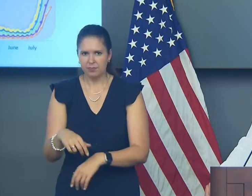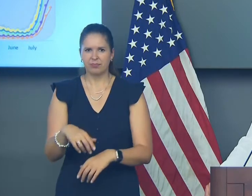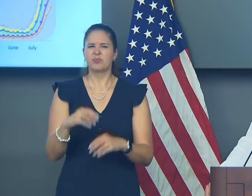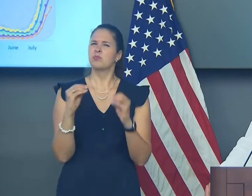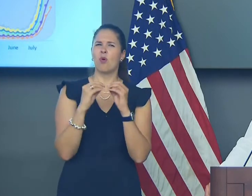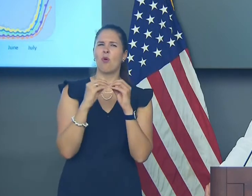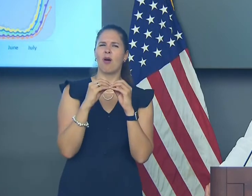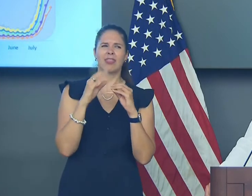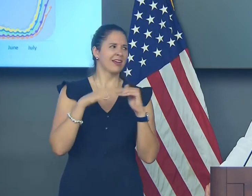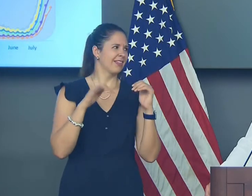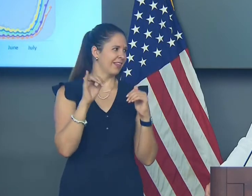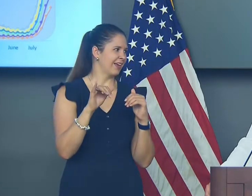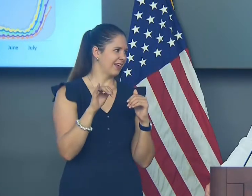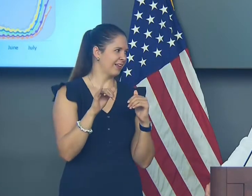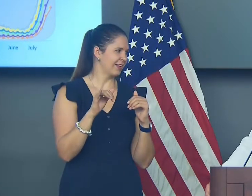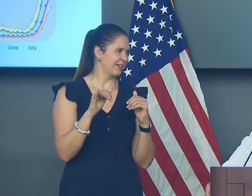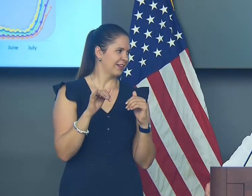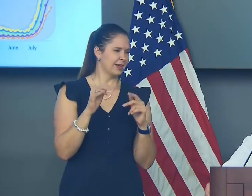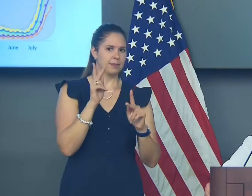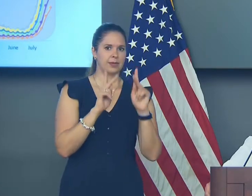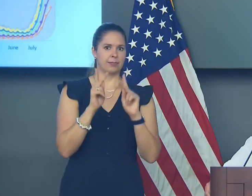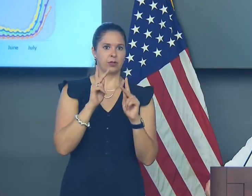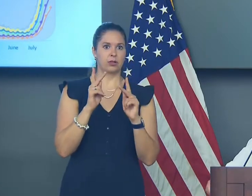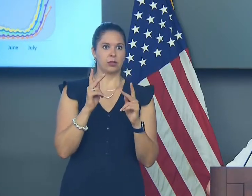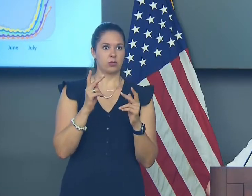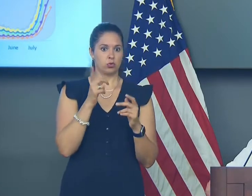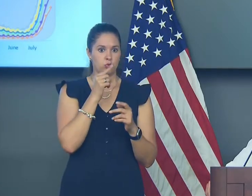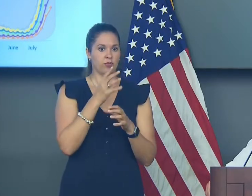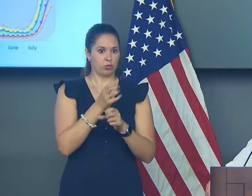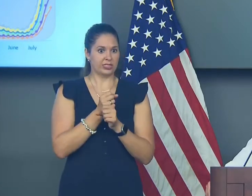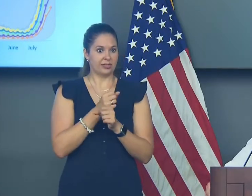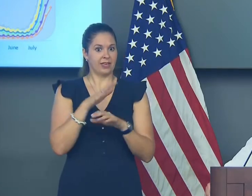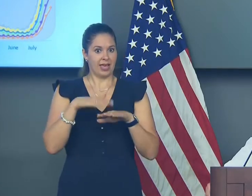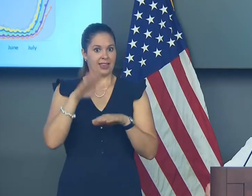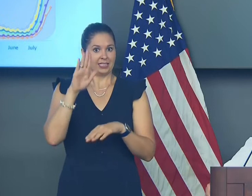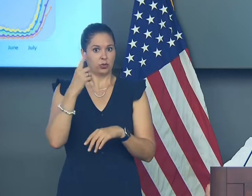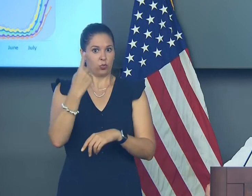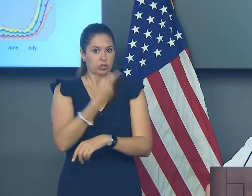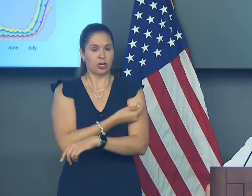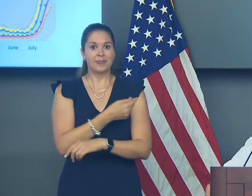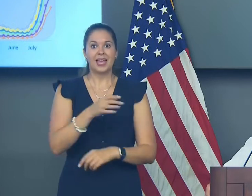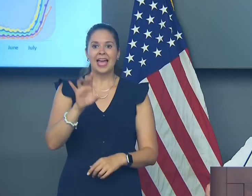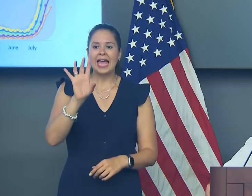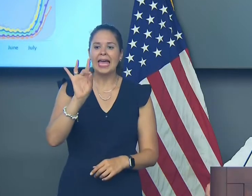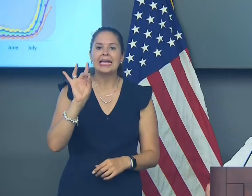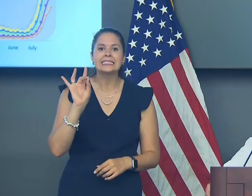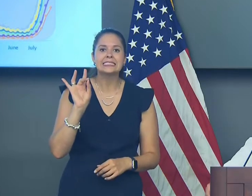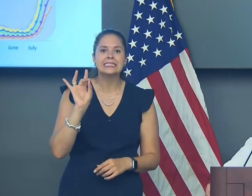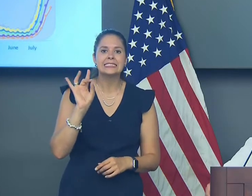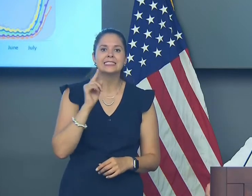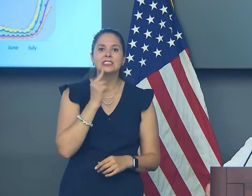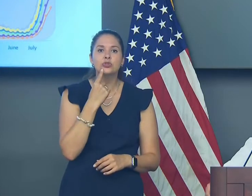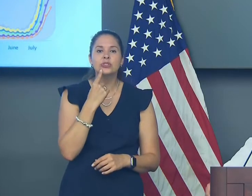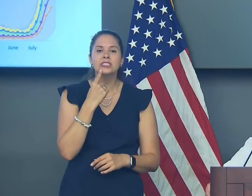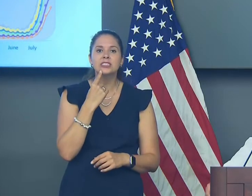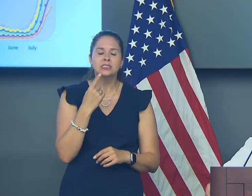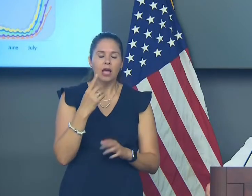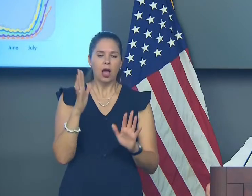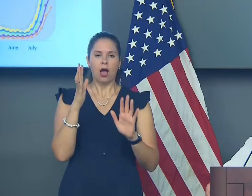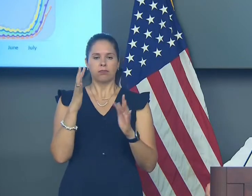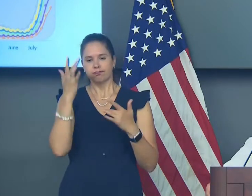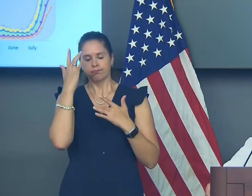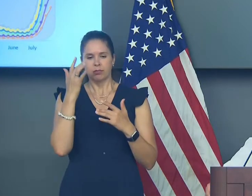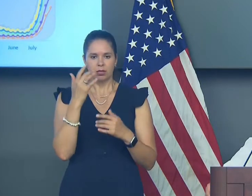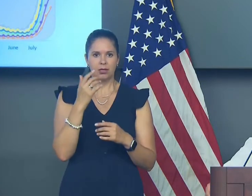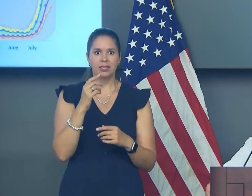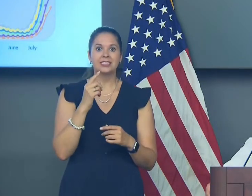Actually more shots than that, but that's how many people have received at least one shot. 8 serious reactions.